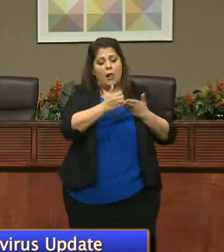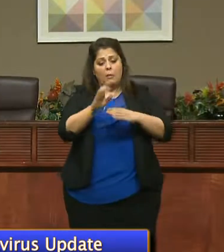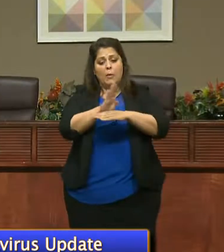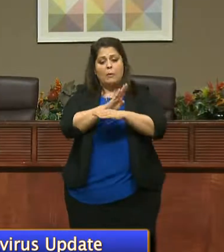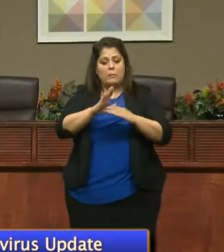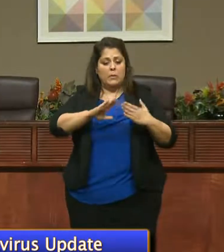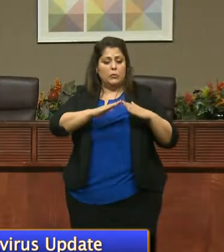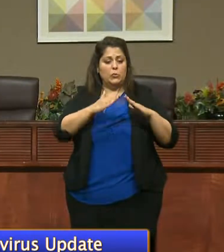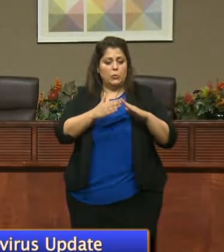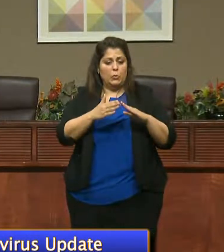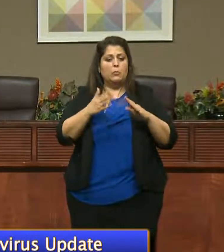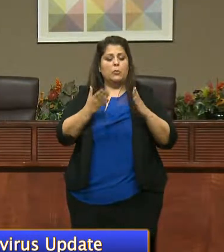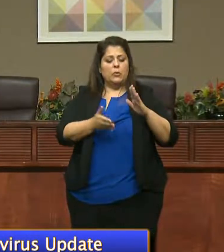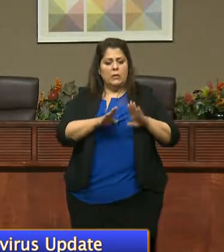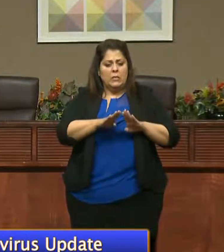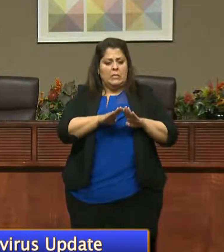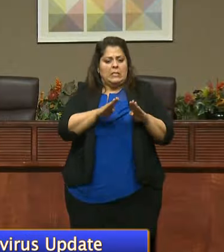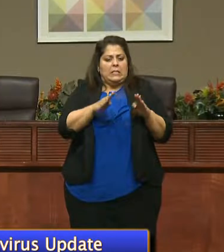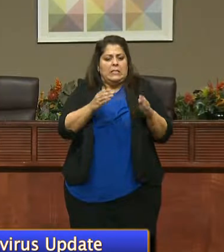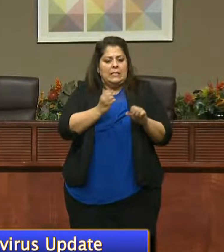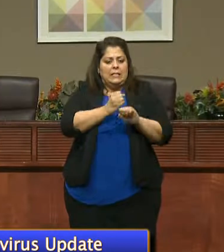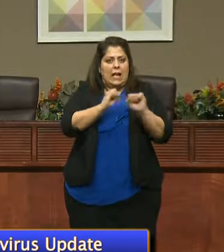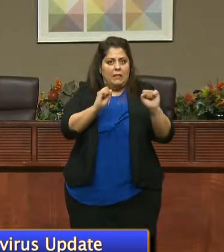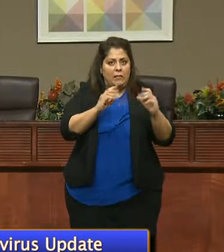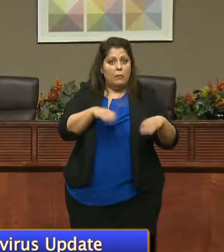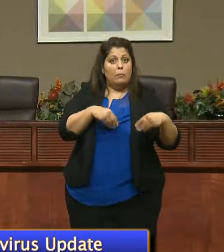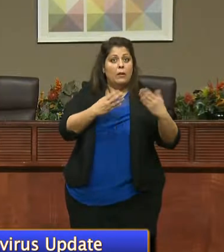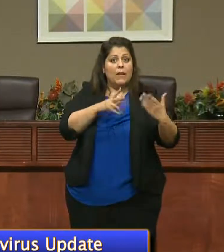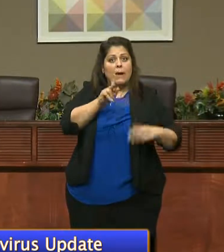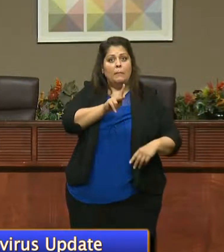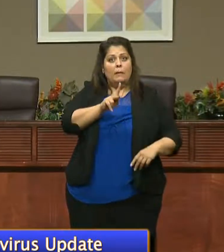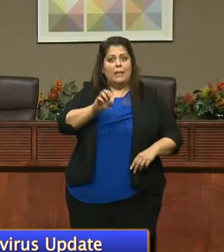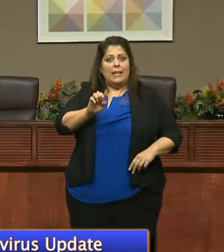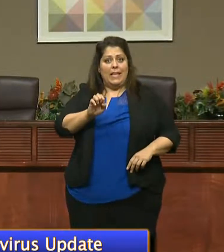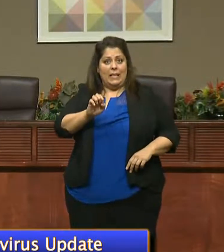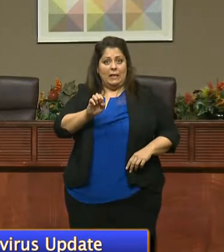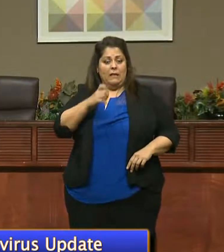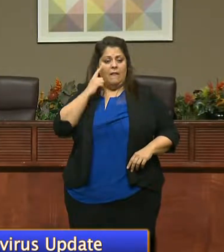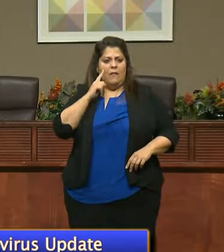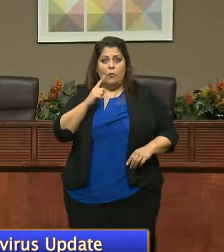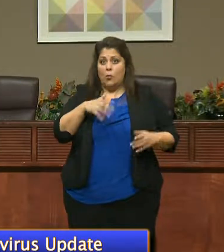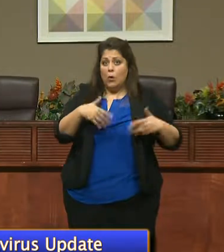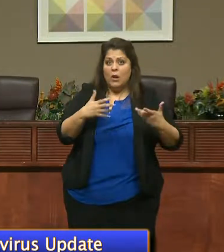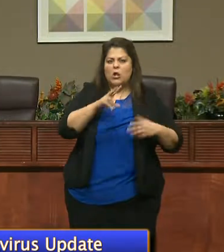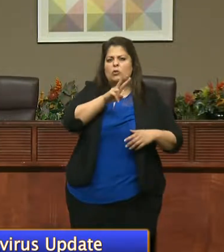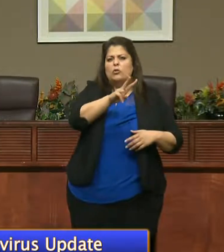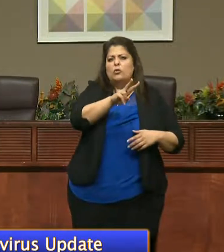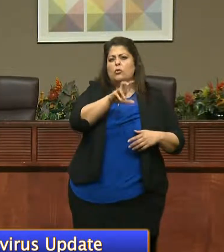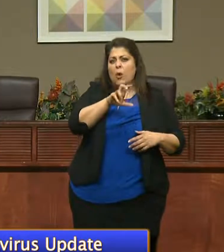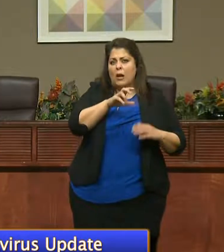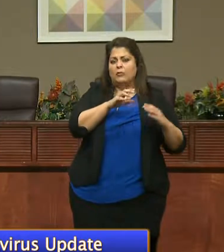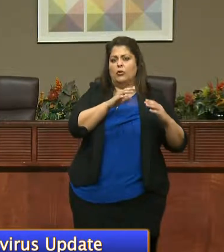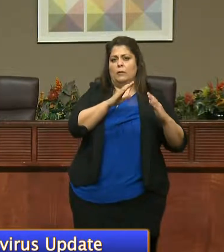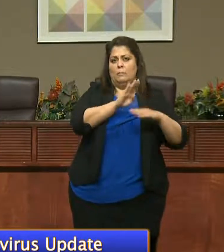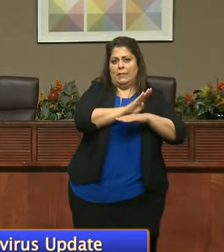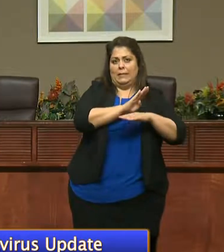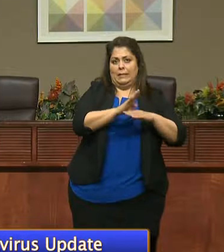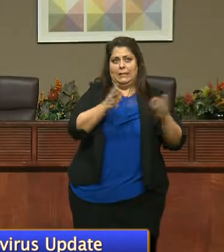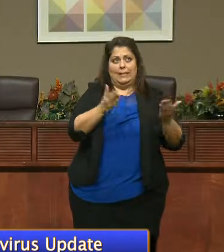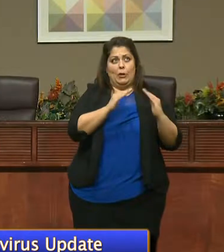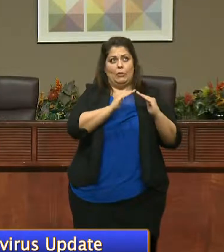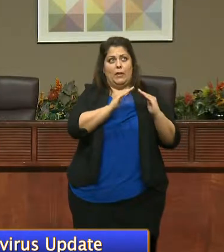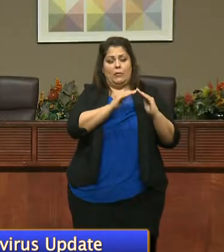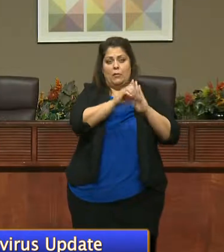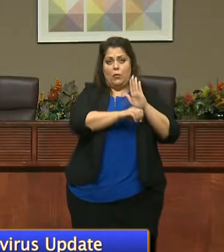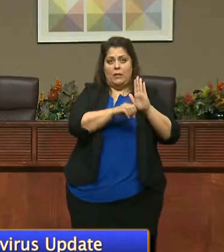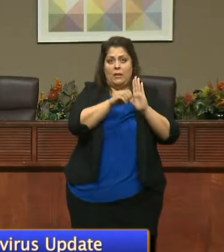safely. We're going to be able to provide PPE kits for over 200 downtown businesses. Our downtown Orlando team and